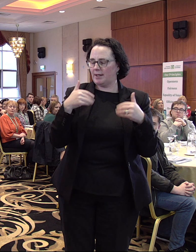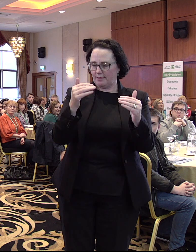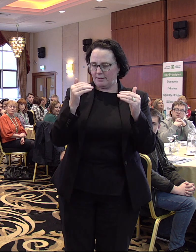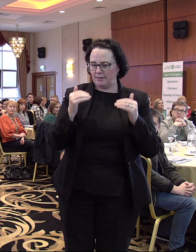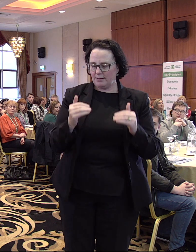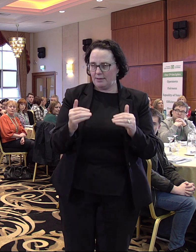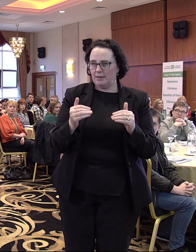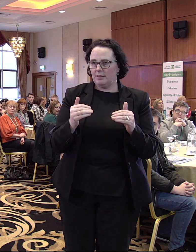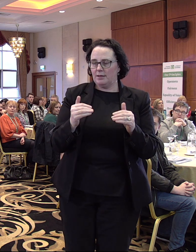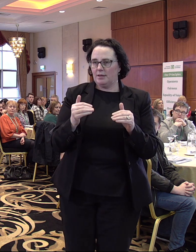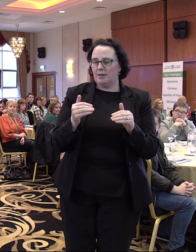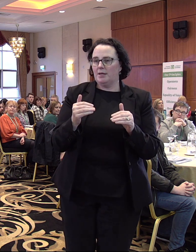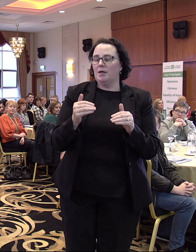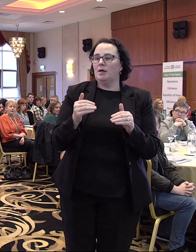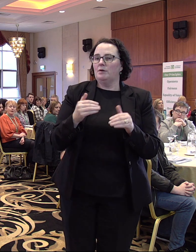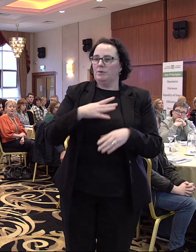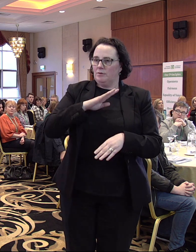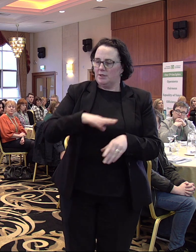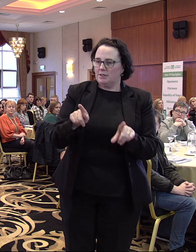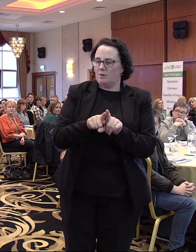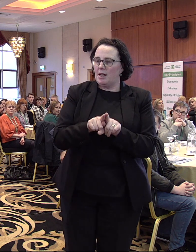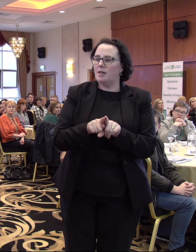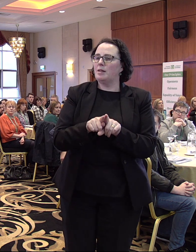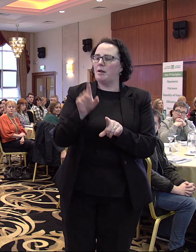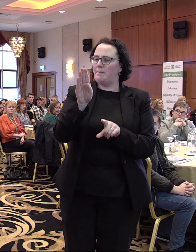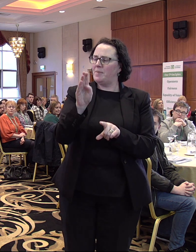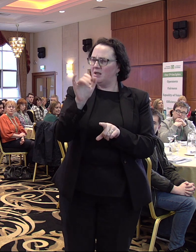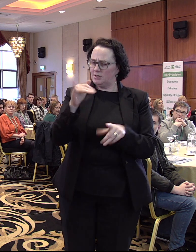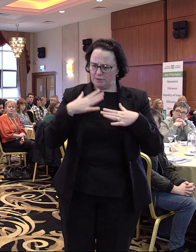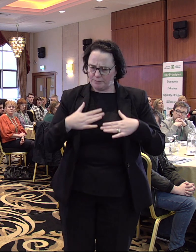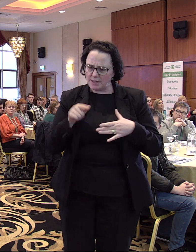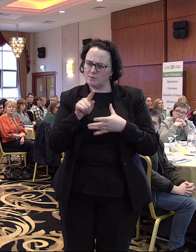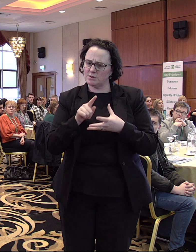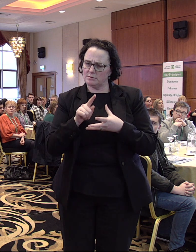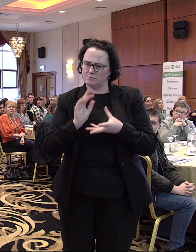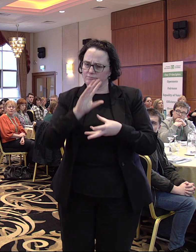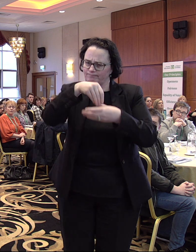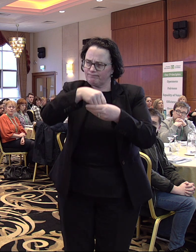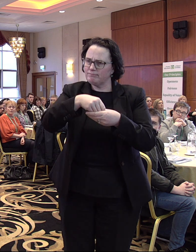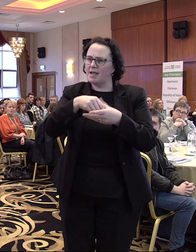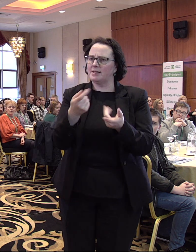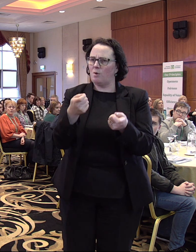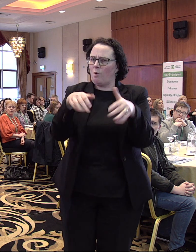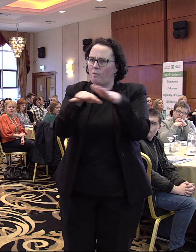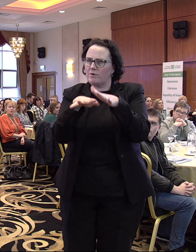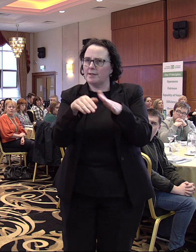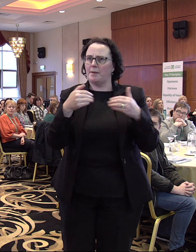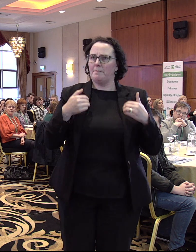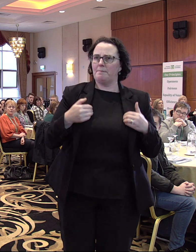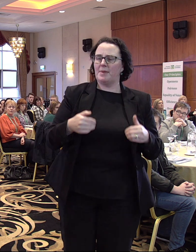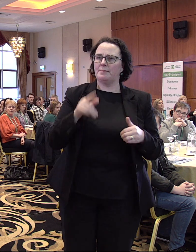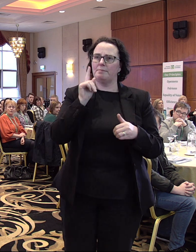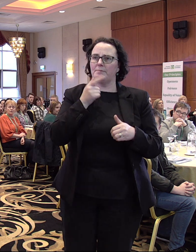They were reassured that biology was given some context this morning as well, and that overlap between male and